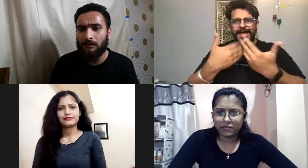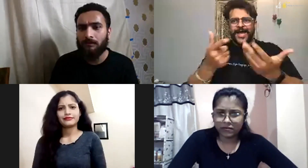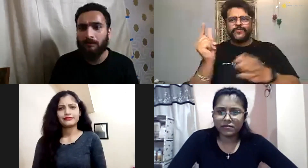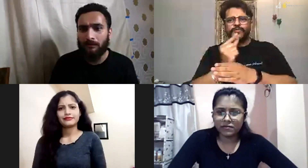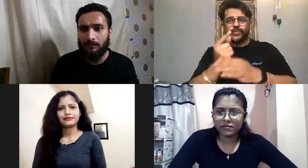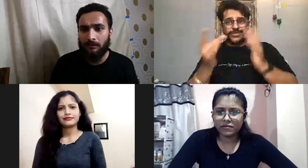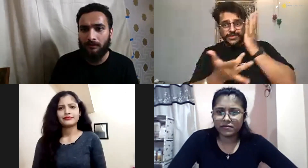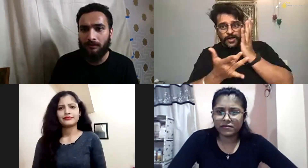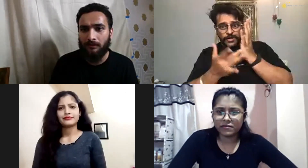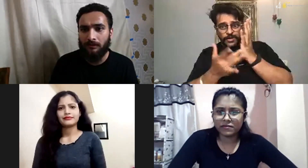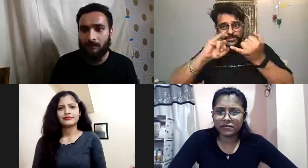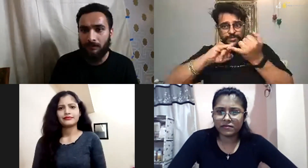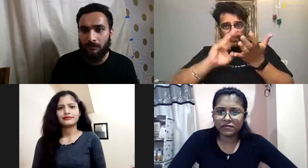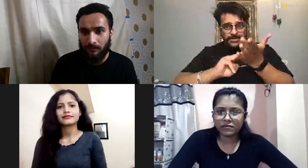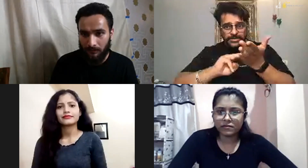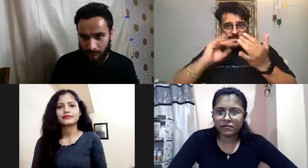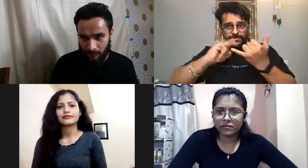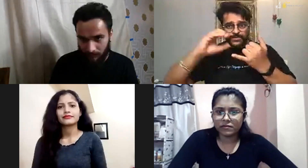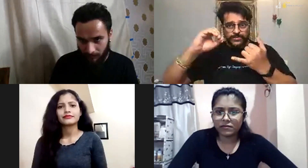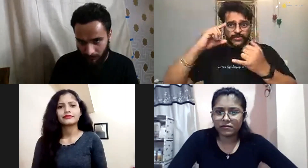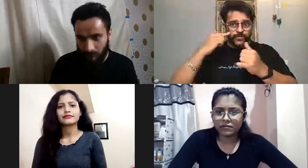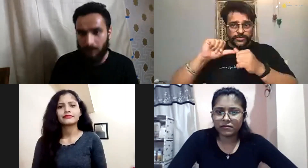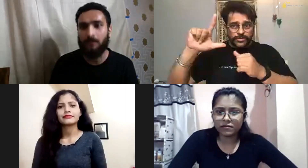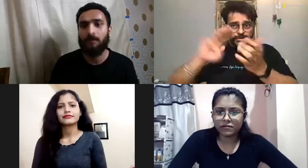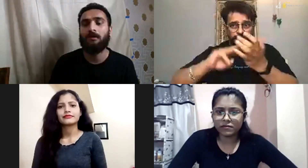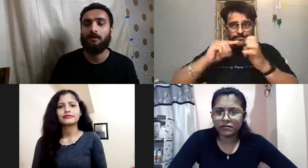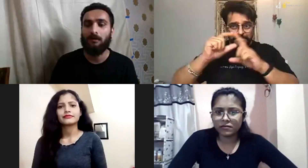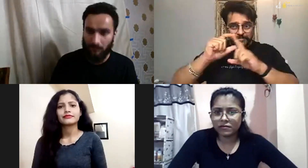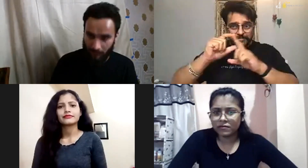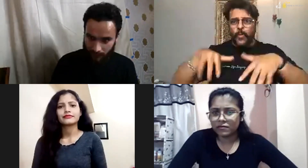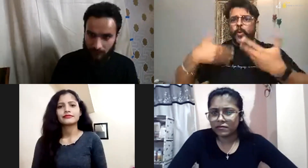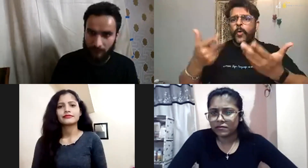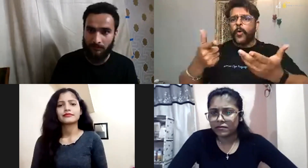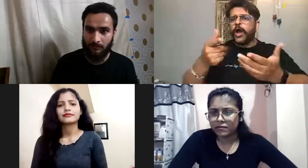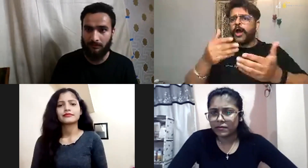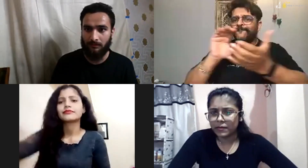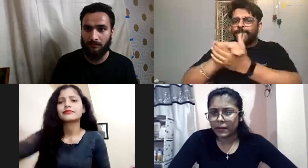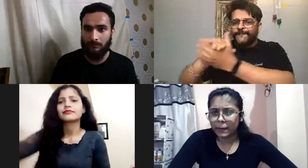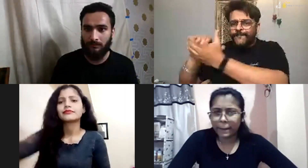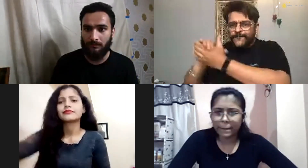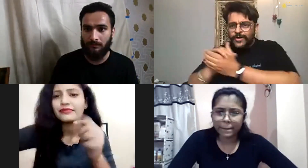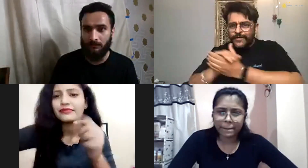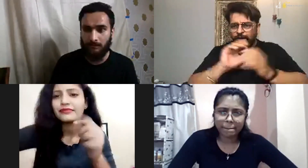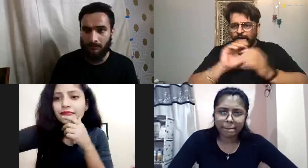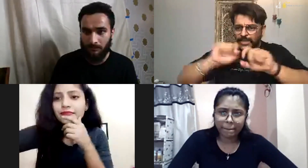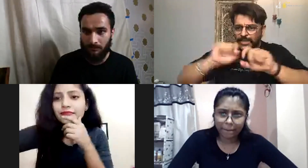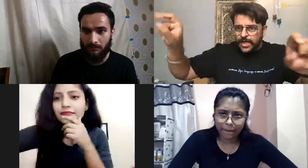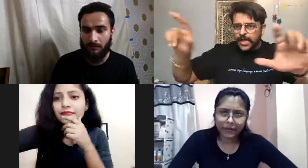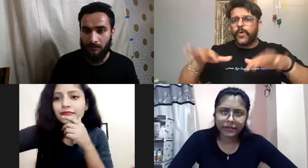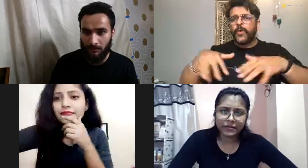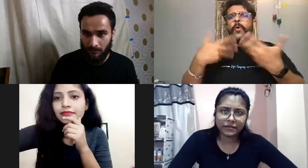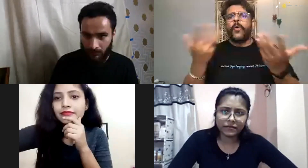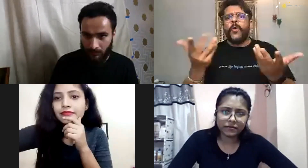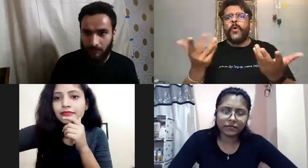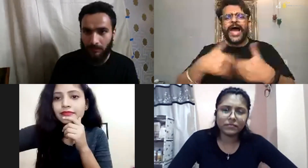doing artwork and you're doing makeup work. So do you do technology? Do you use social media? Or how are you getting, through